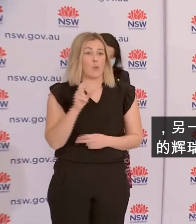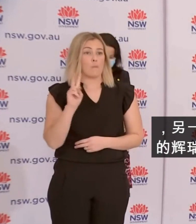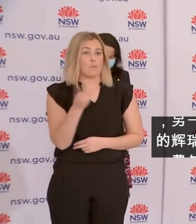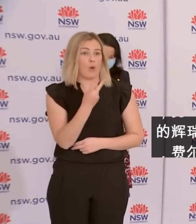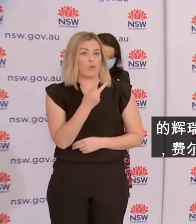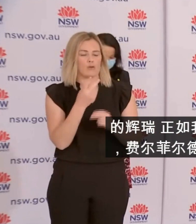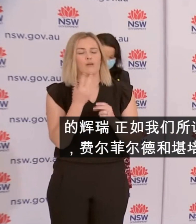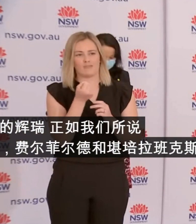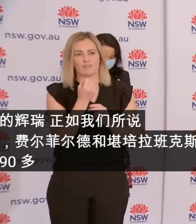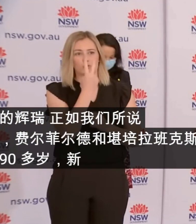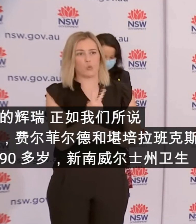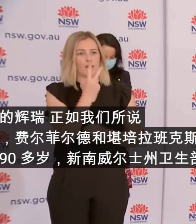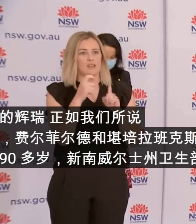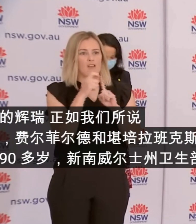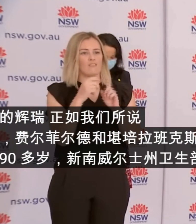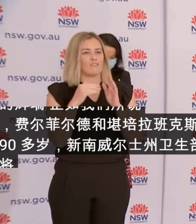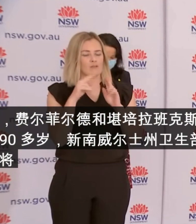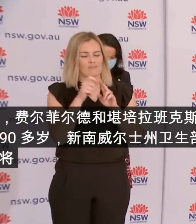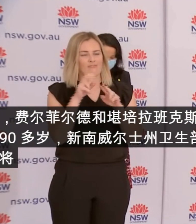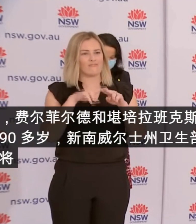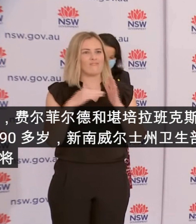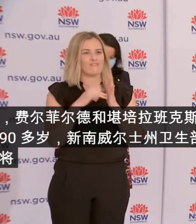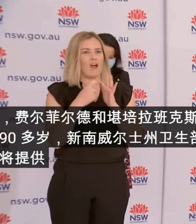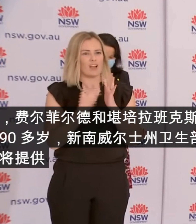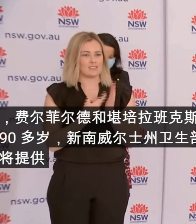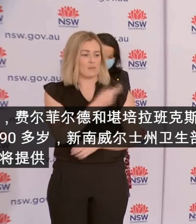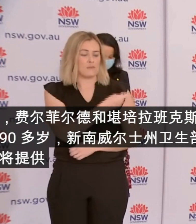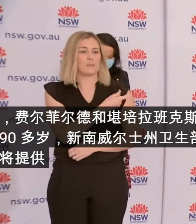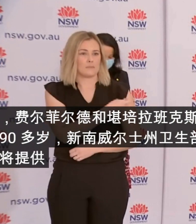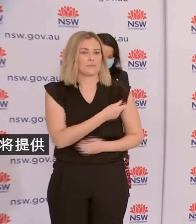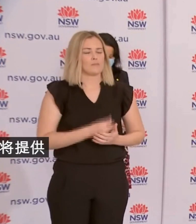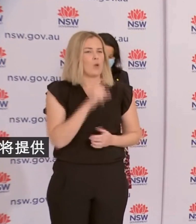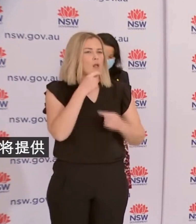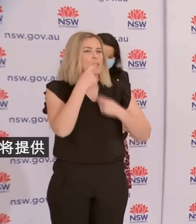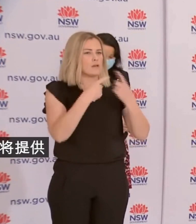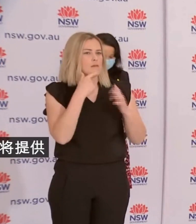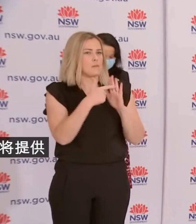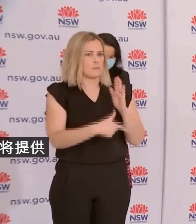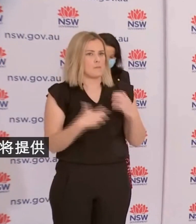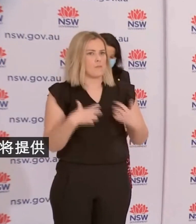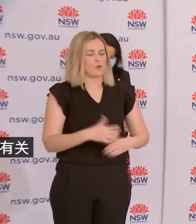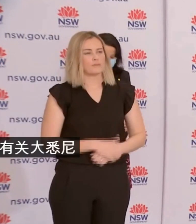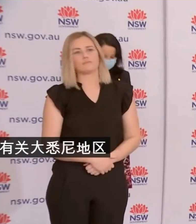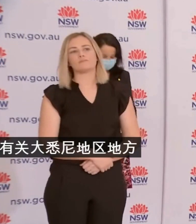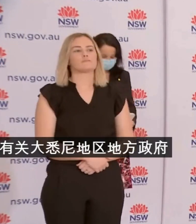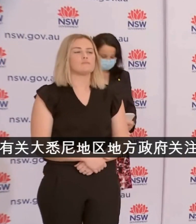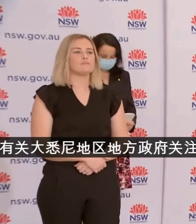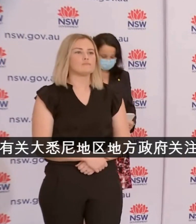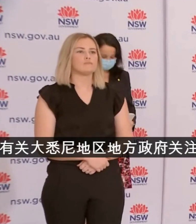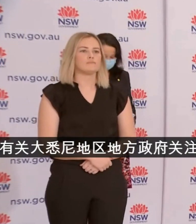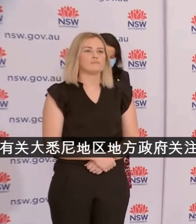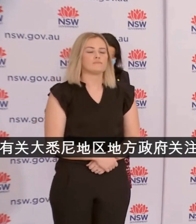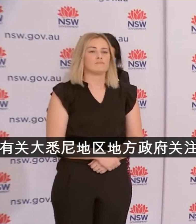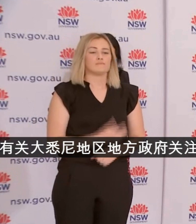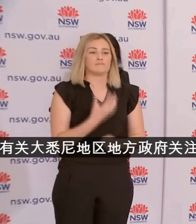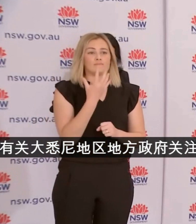90s. And Dr. Marianne Gale from New South Wales Health will provide further details. In relation to the local government areas of concern in the